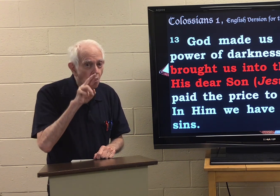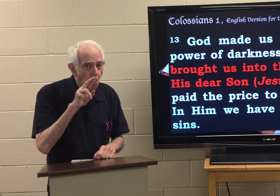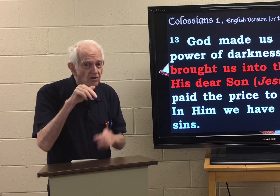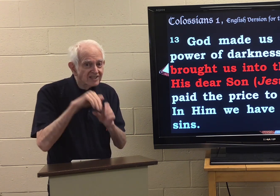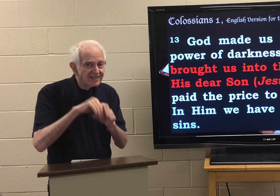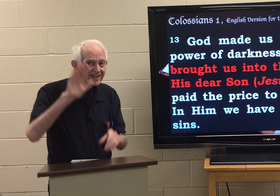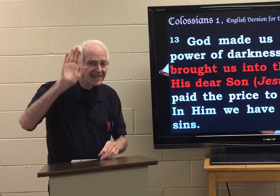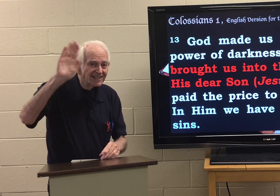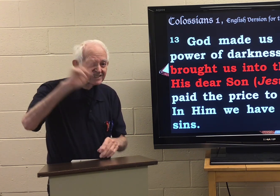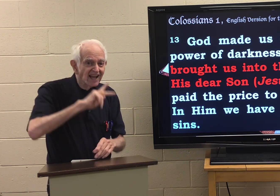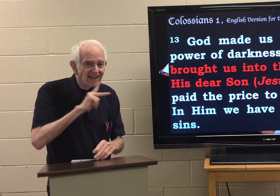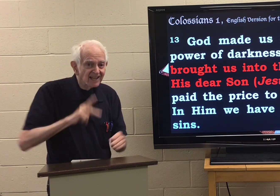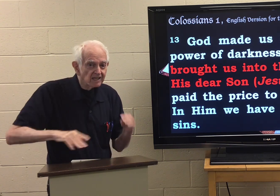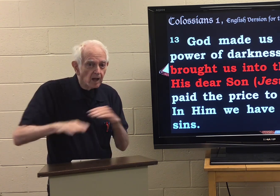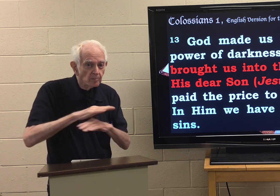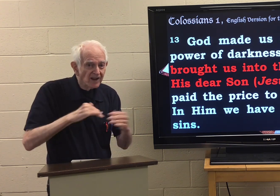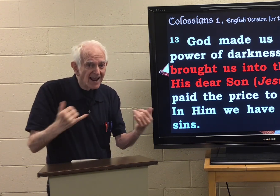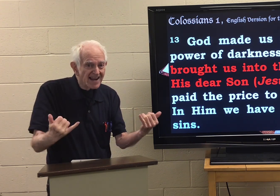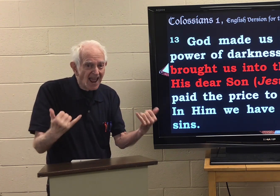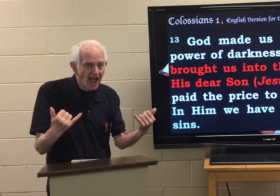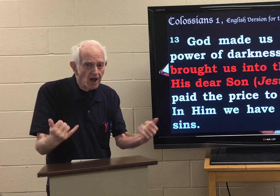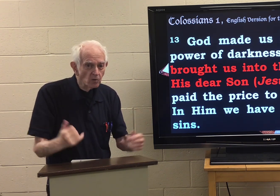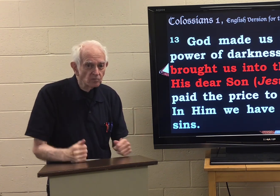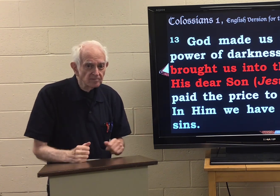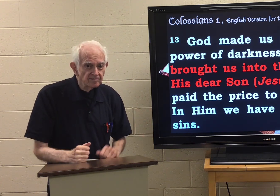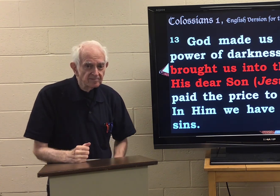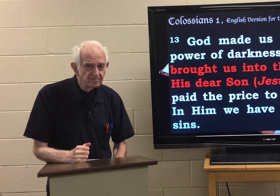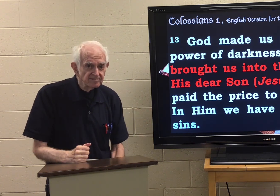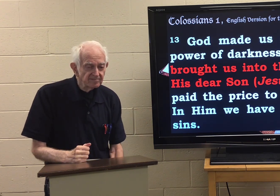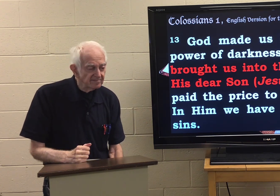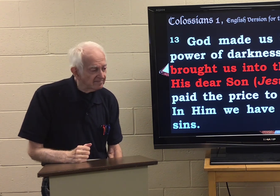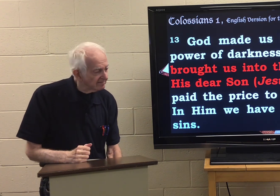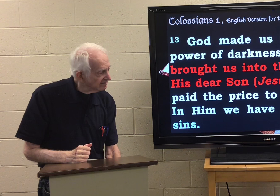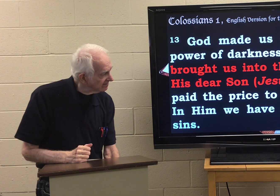you are in his kingdom now.